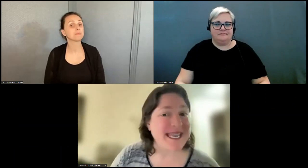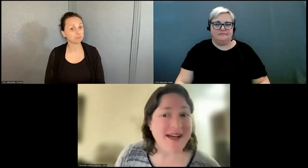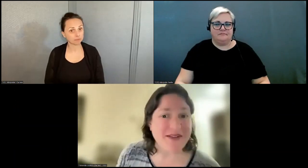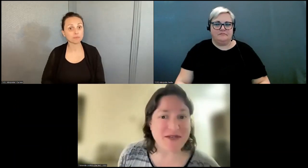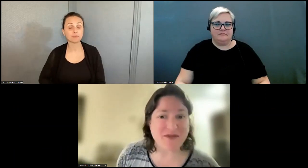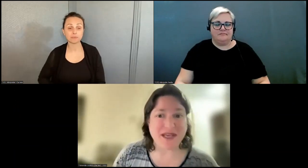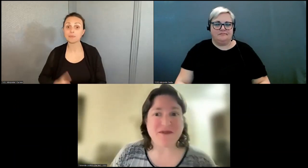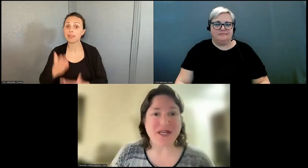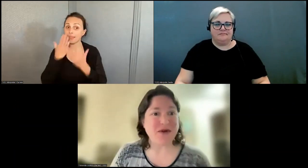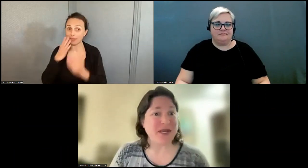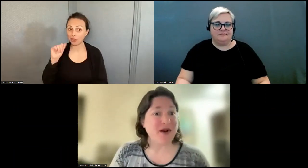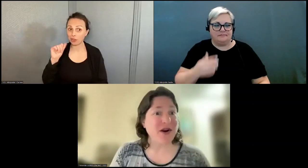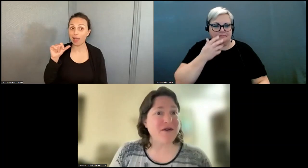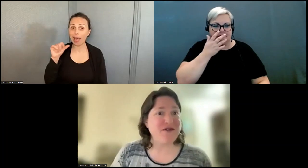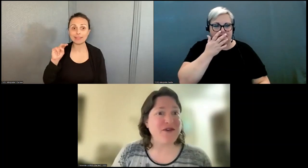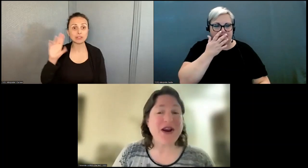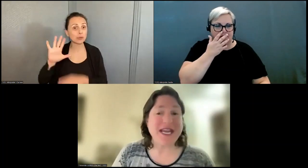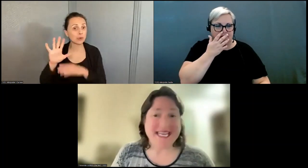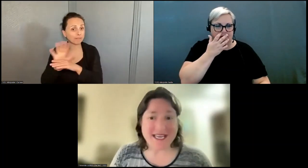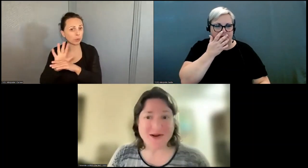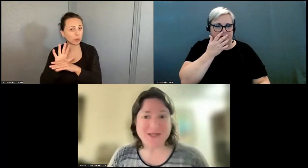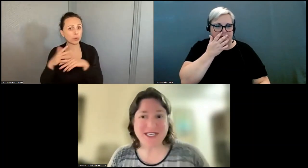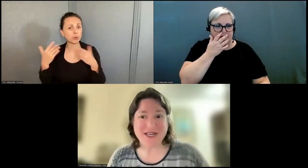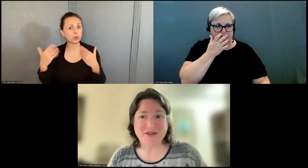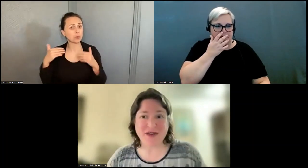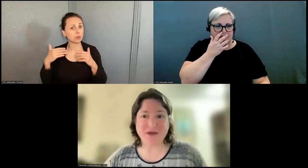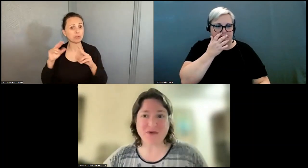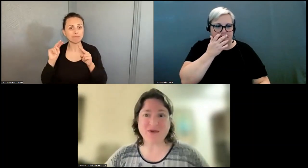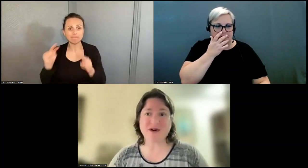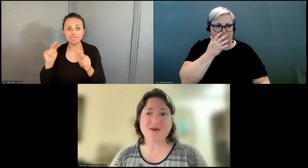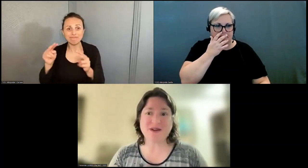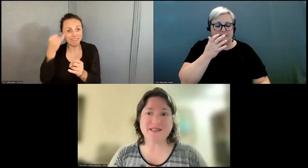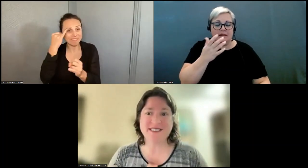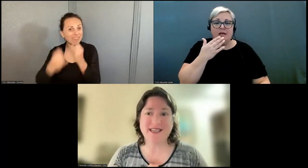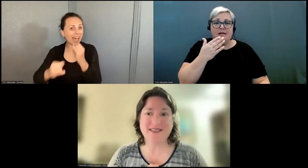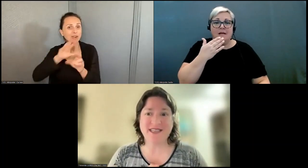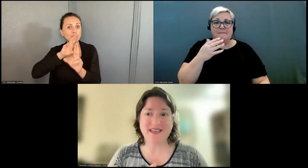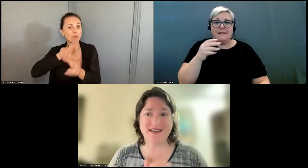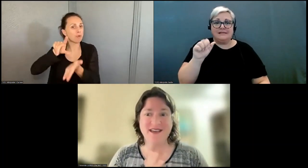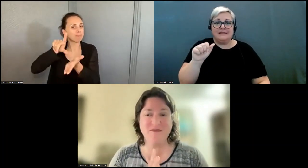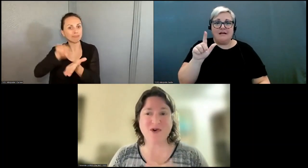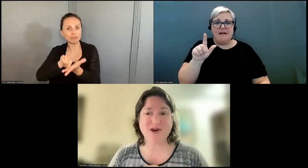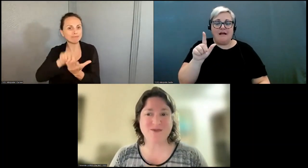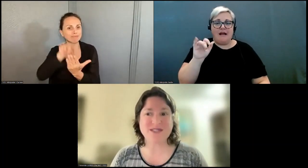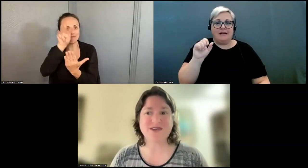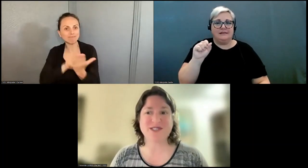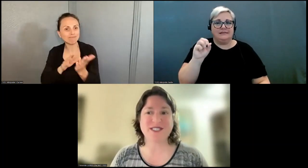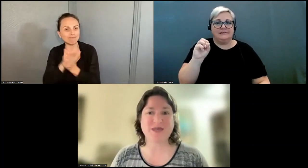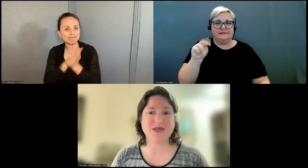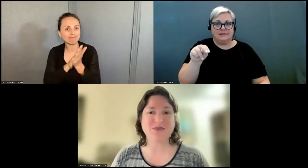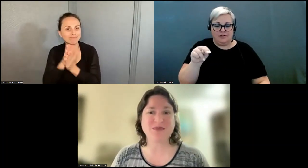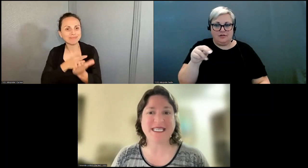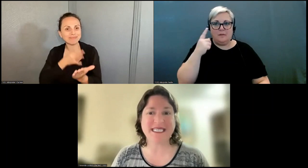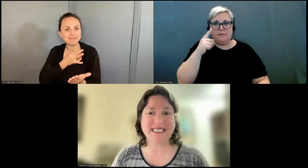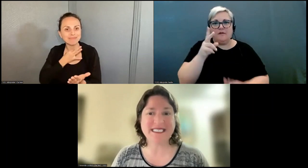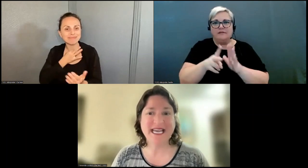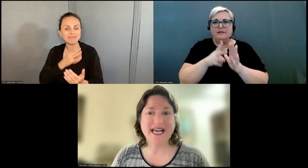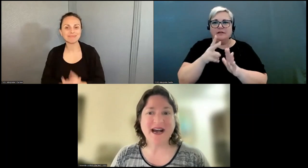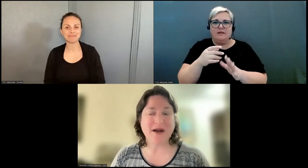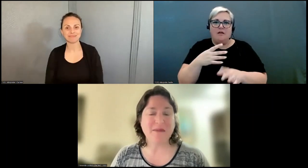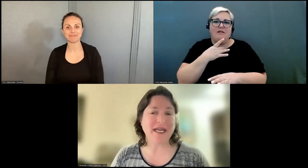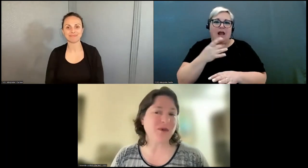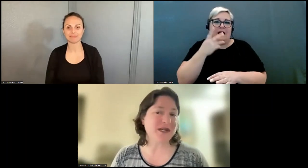Wanted to thank Allison for that video. We are very eager to hear the final report once the important research has been